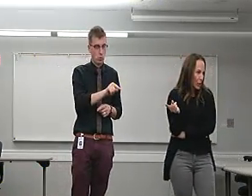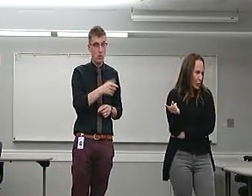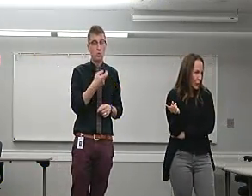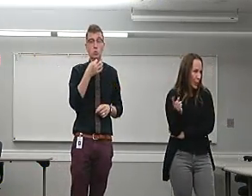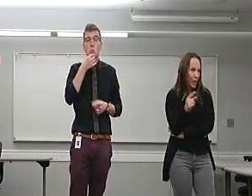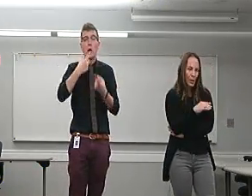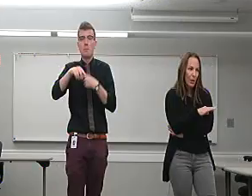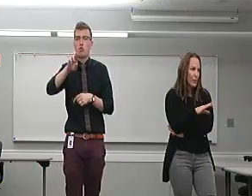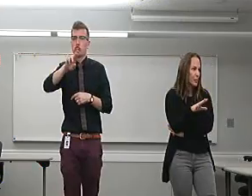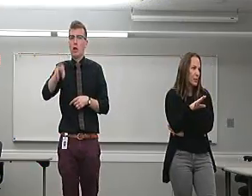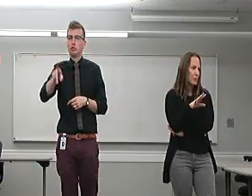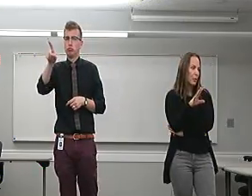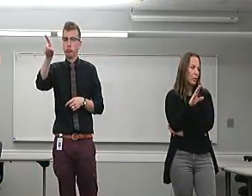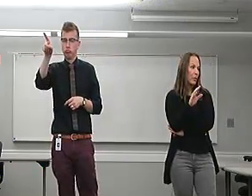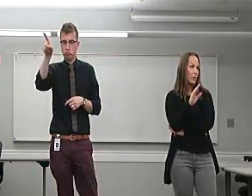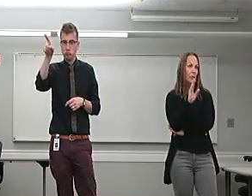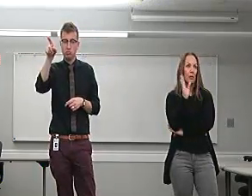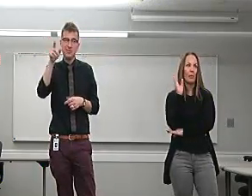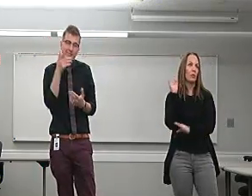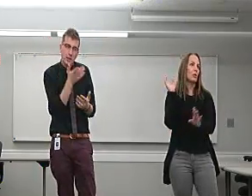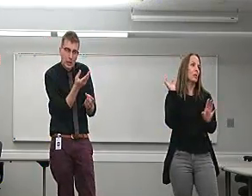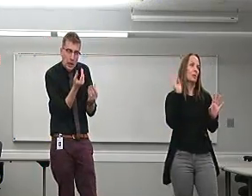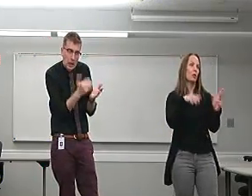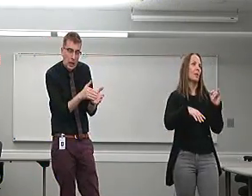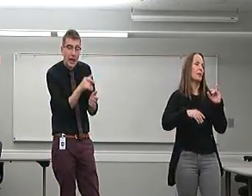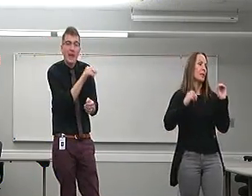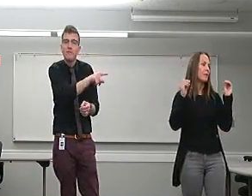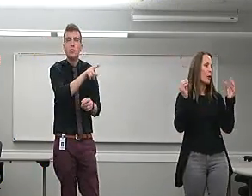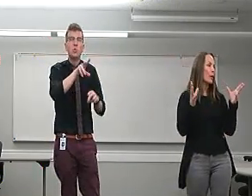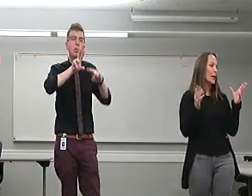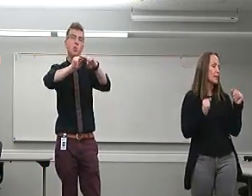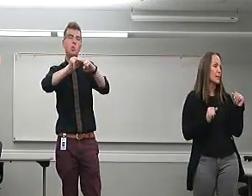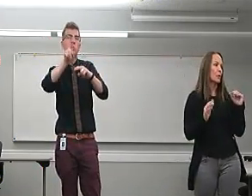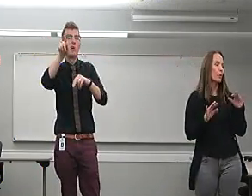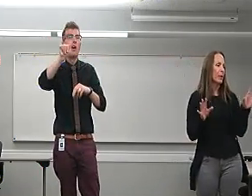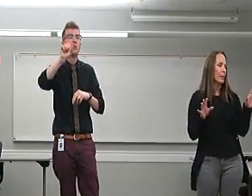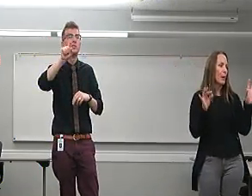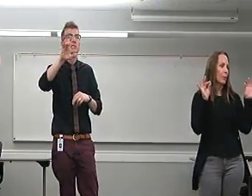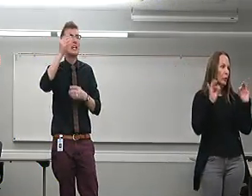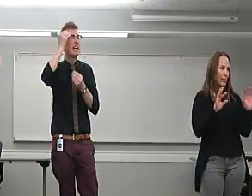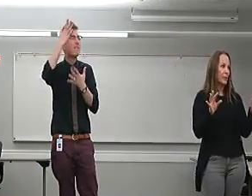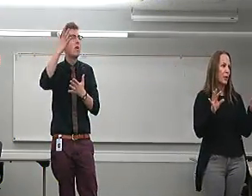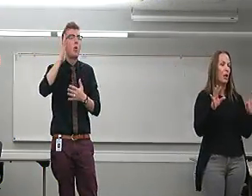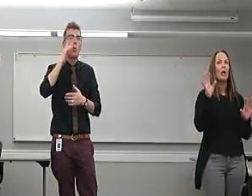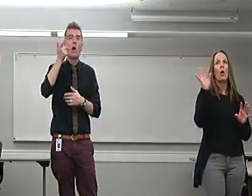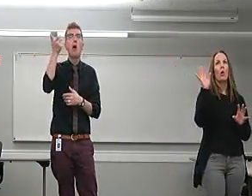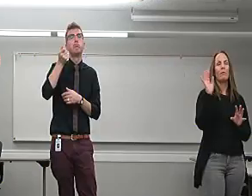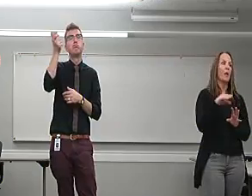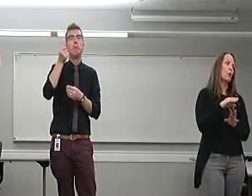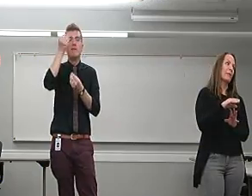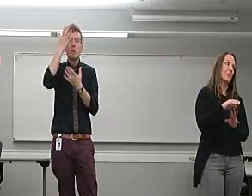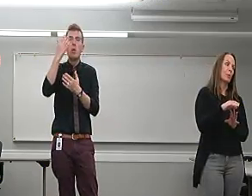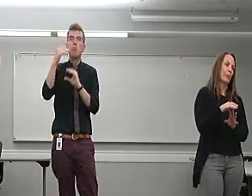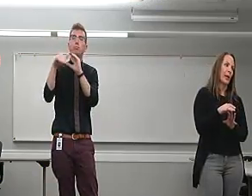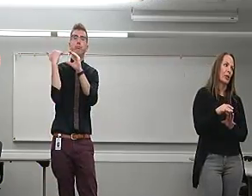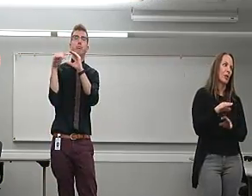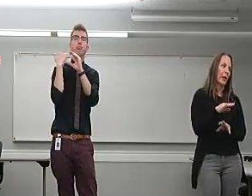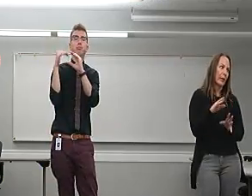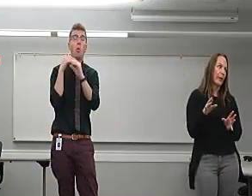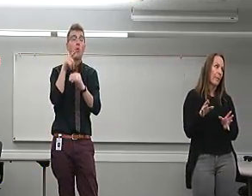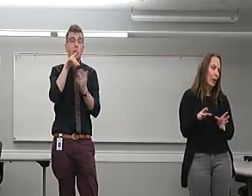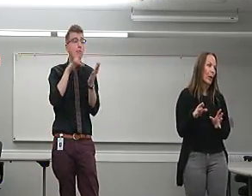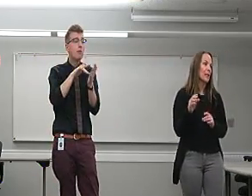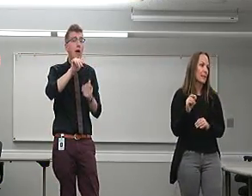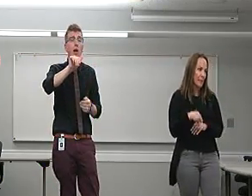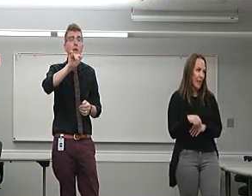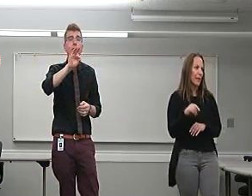this is, if you just subscribe to the info on ASDC or become a member, you'll see it all. Or follow our Facebook page, American Society